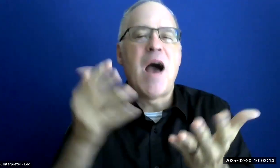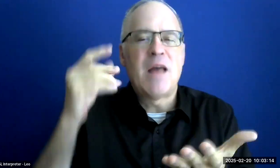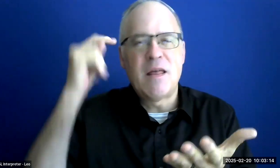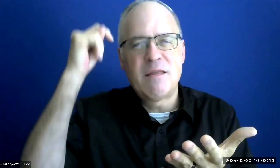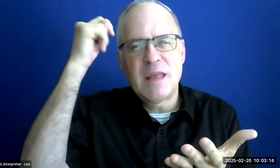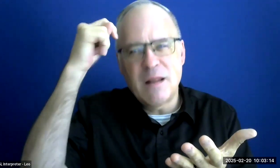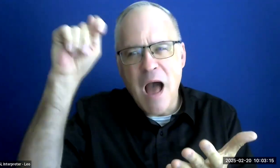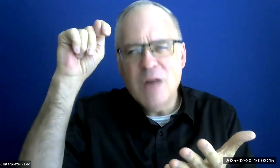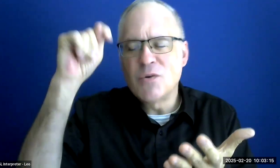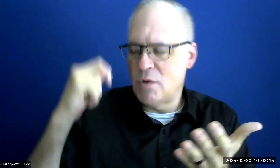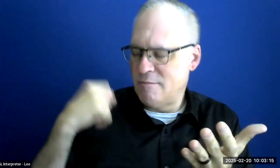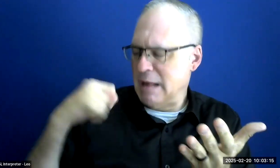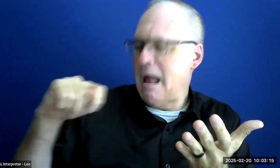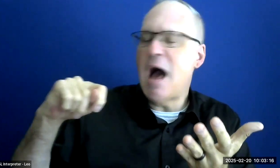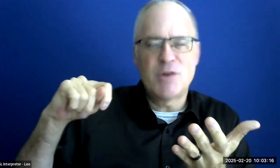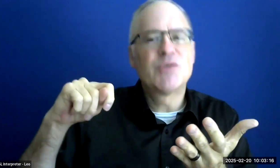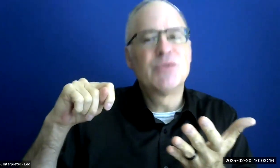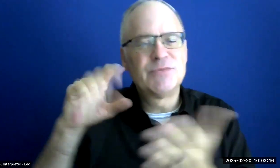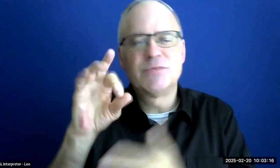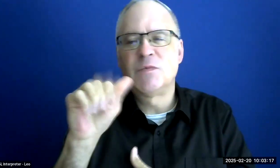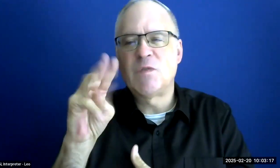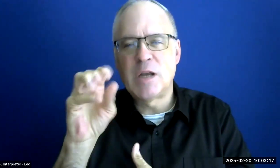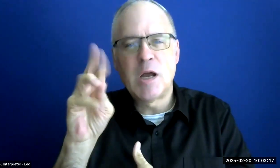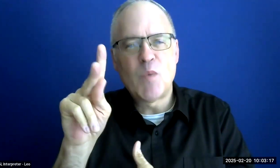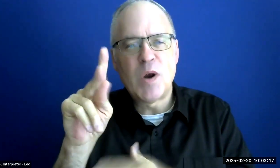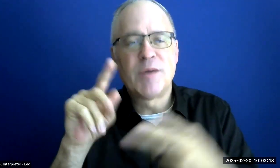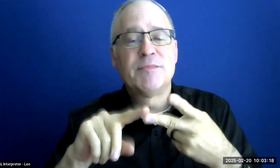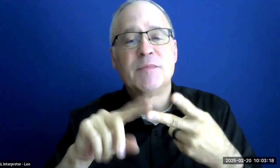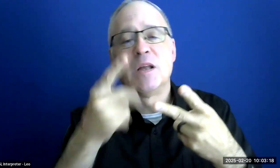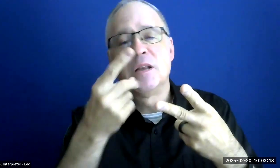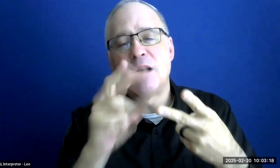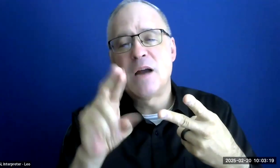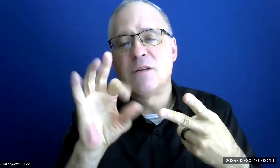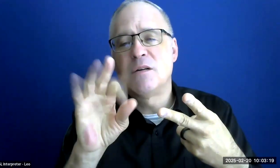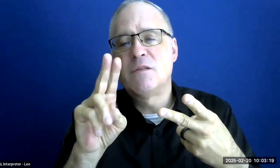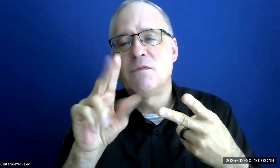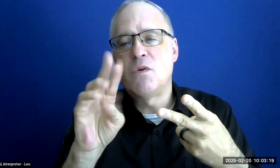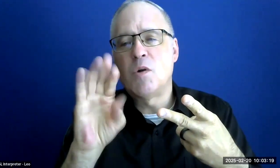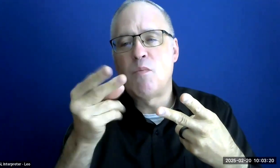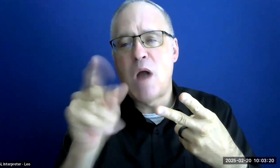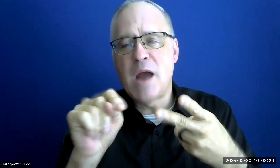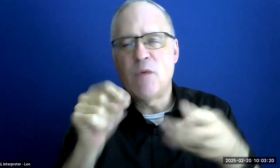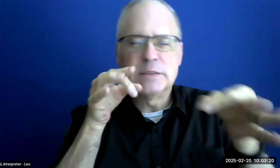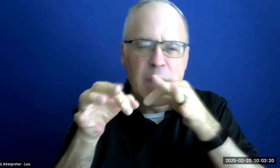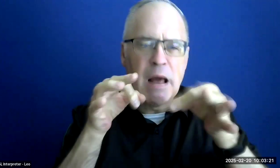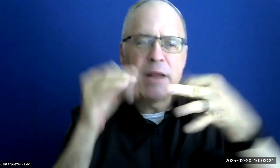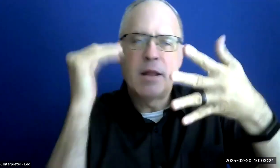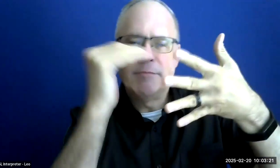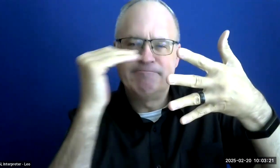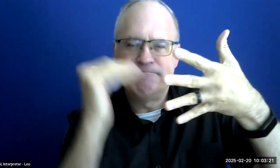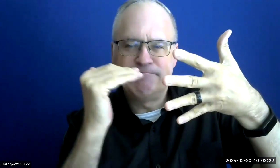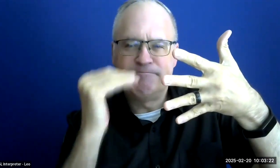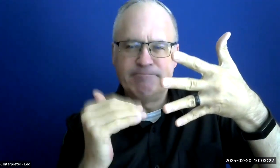regionalization. Reverend Dr. Elise Fulbright is going to provide you with information about the process of